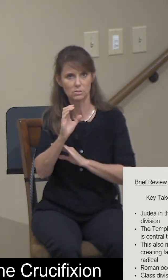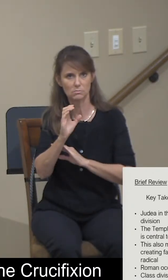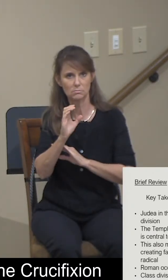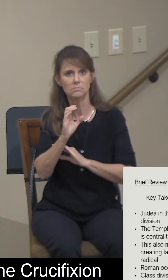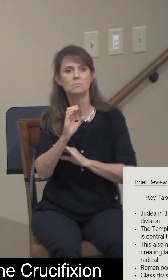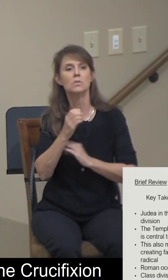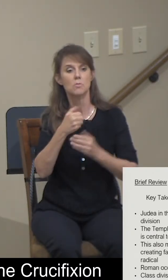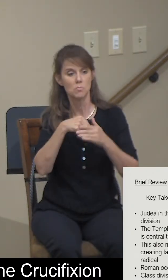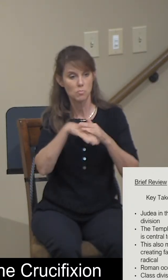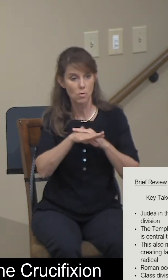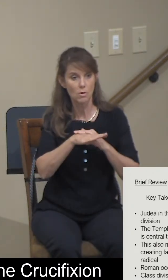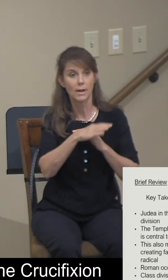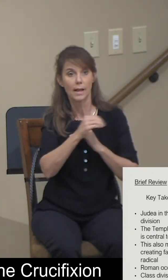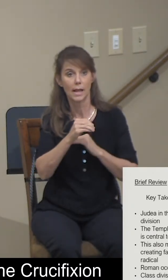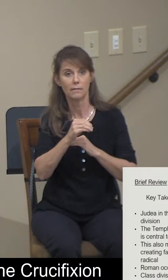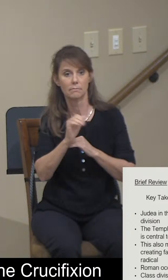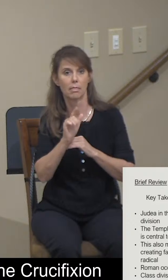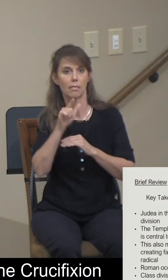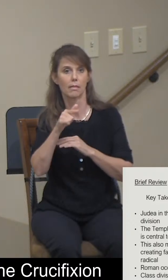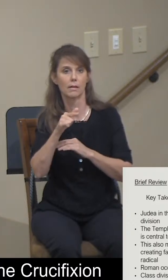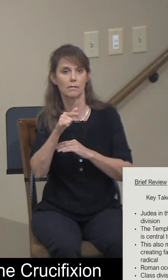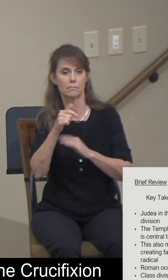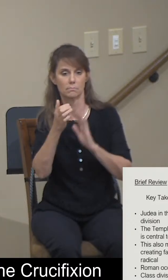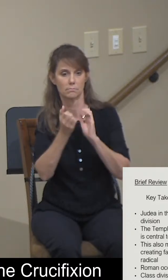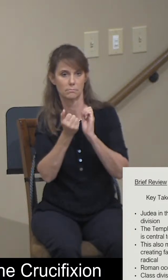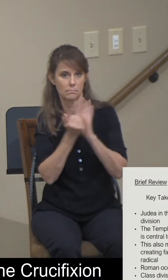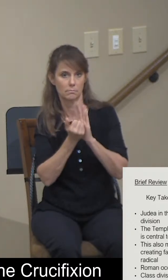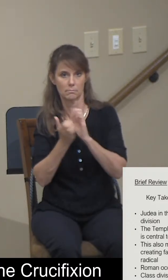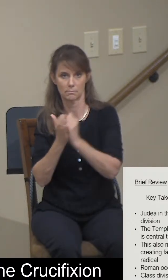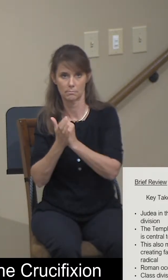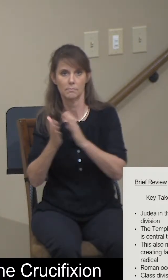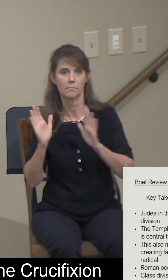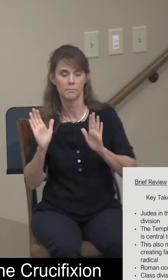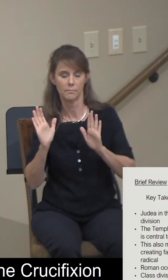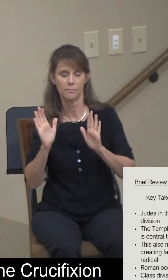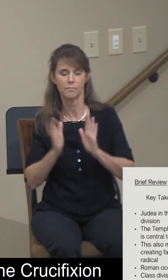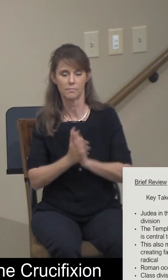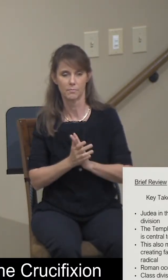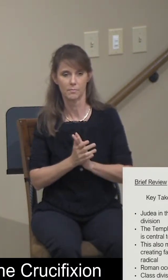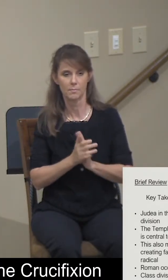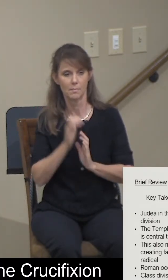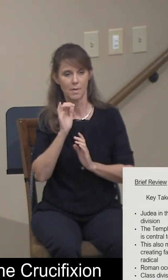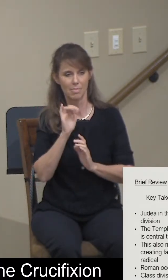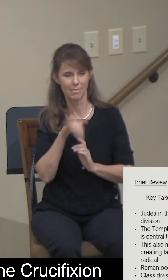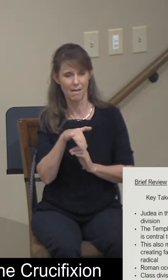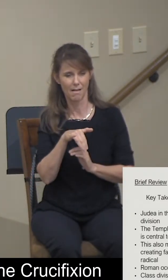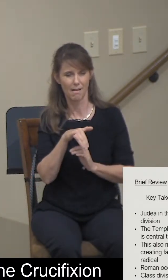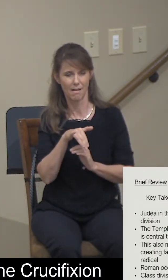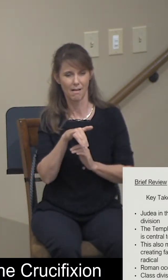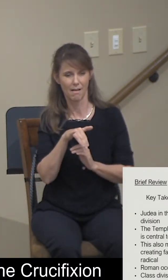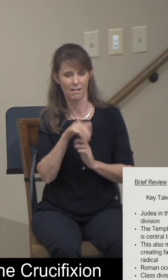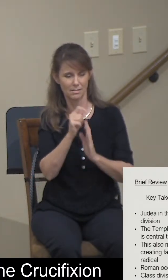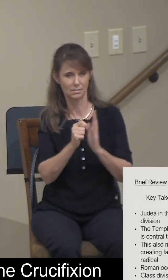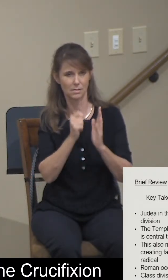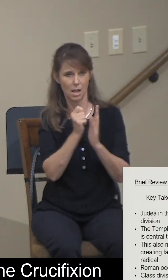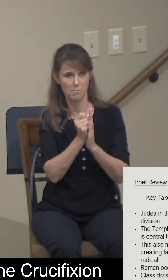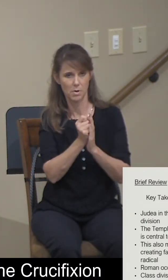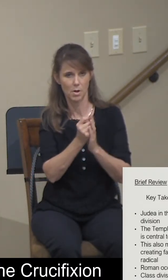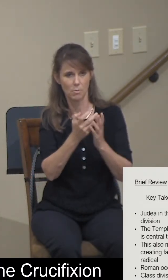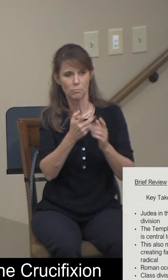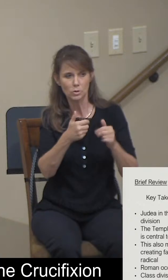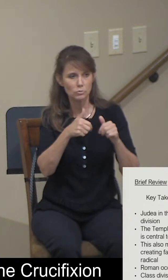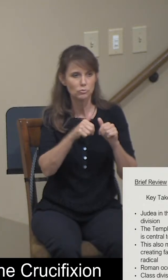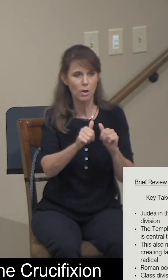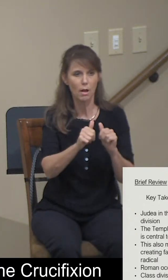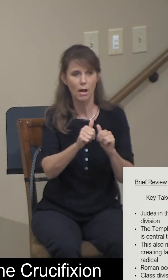week we began that conversation really trying to have the viewpoint of a first century Jew, and we spoke a great deal about the role that the